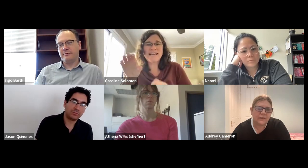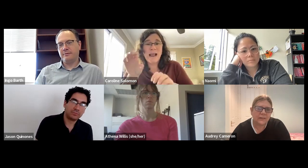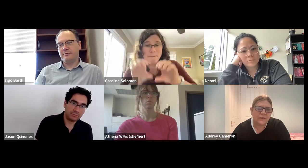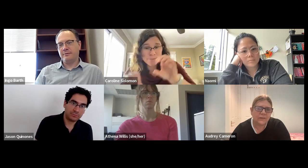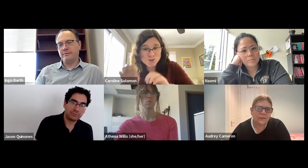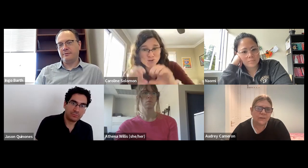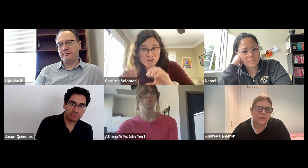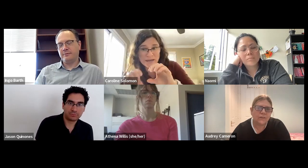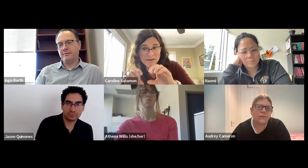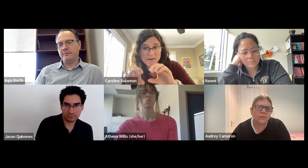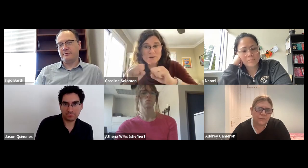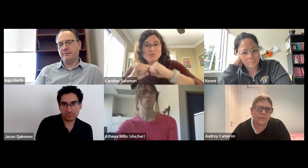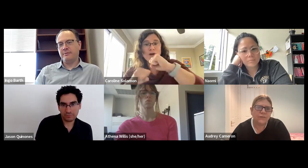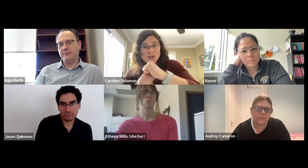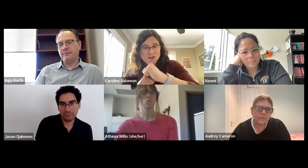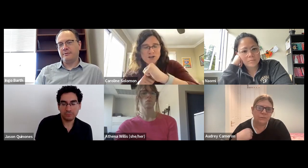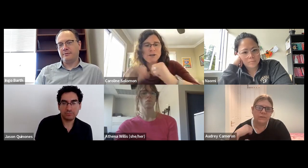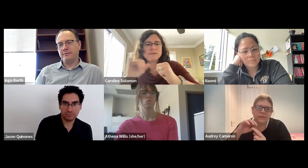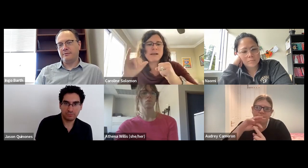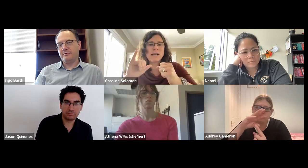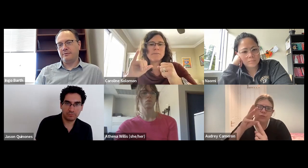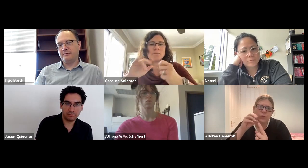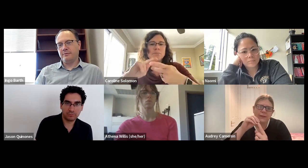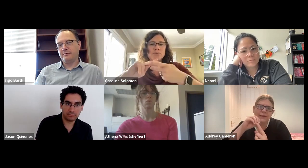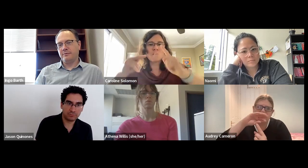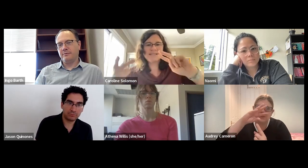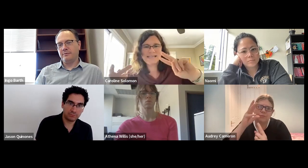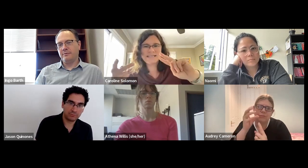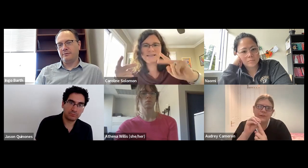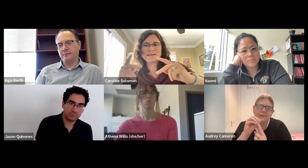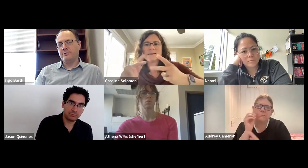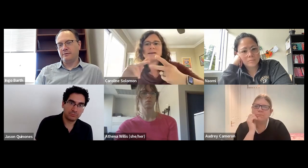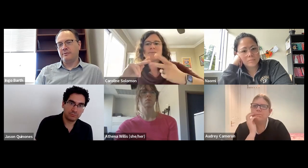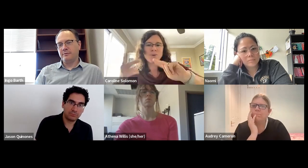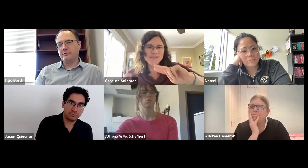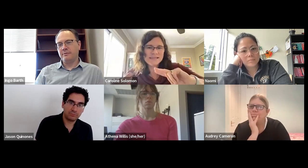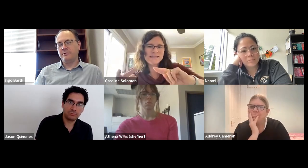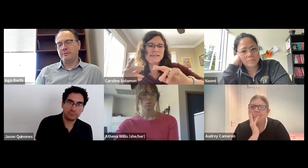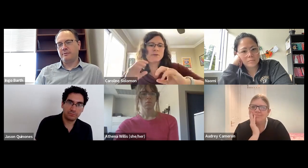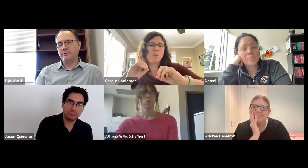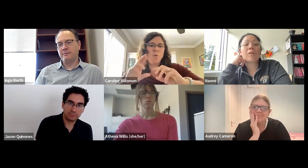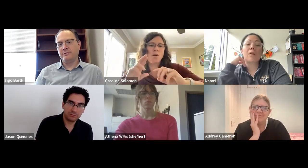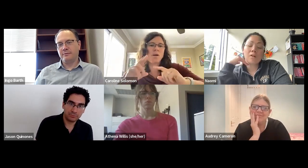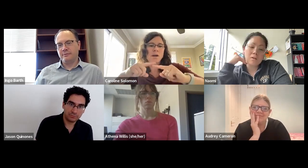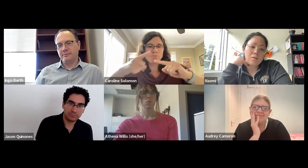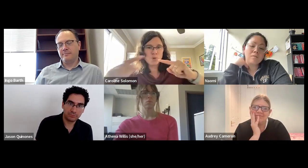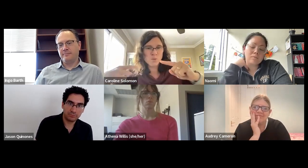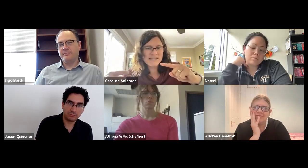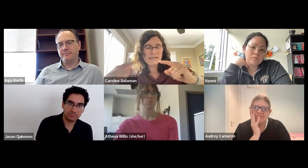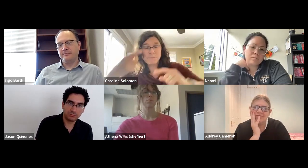more interested in proteins with chemistry and the structure to sign protein like this with a twist, or